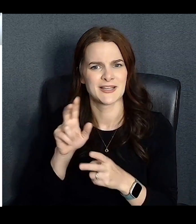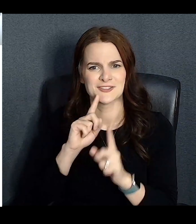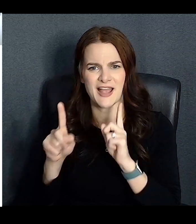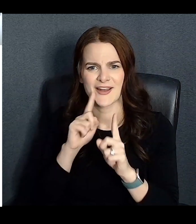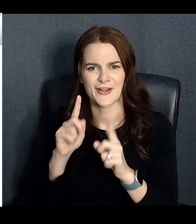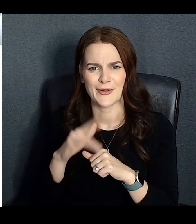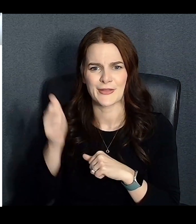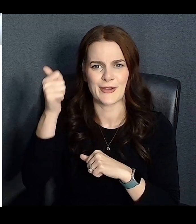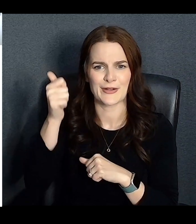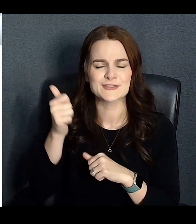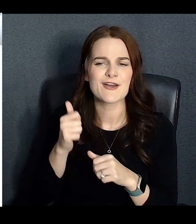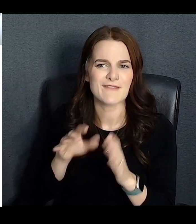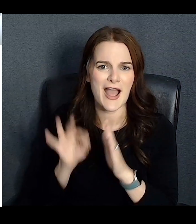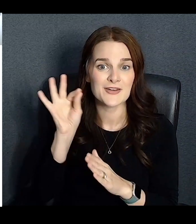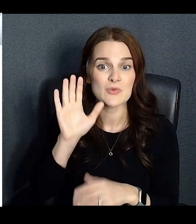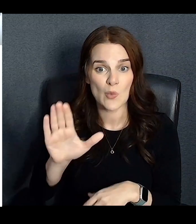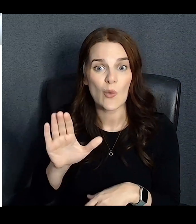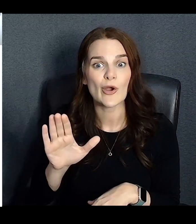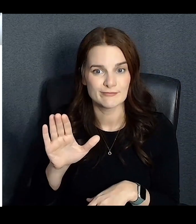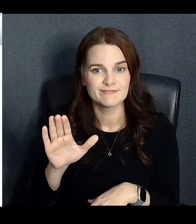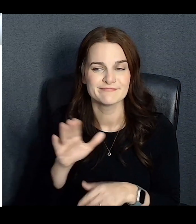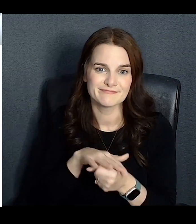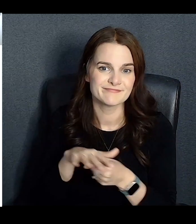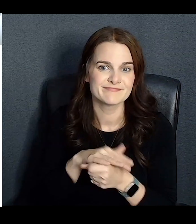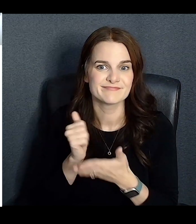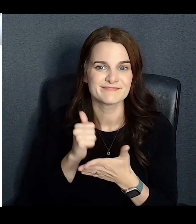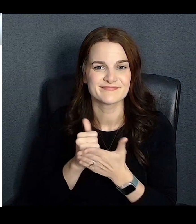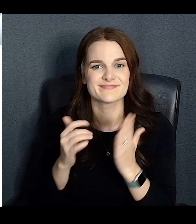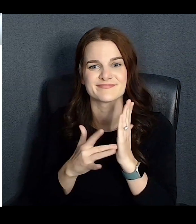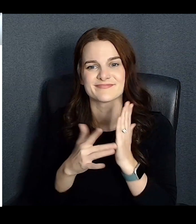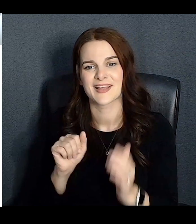chat earlier to find your local Assistive Technology Act program.